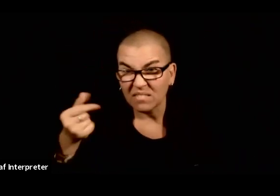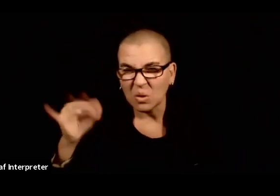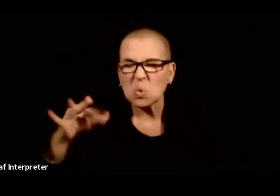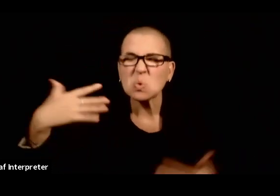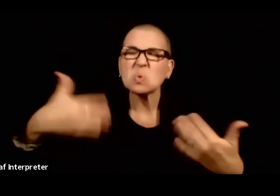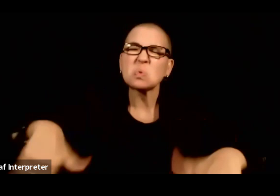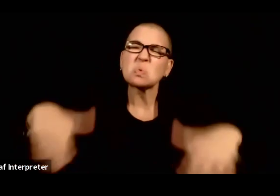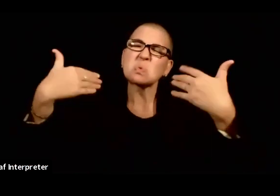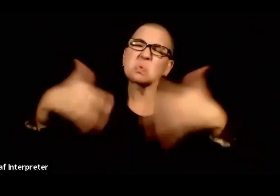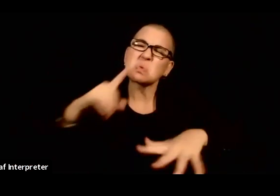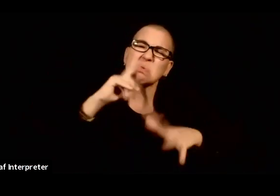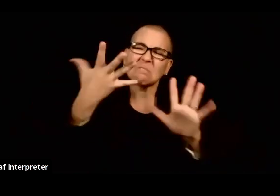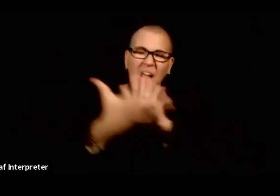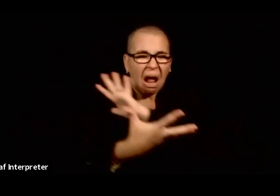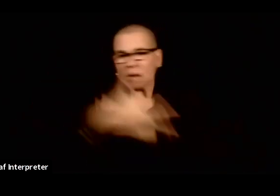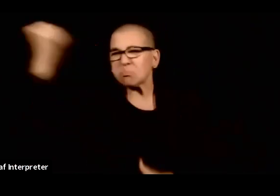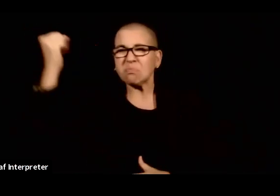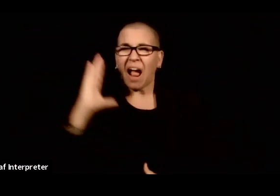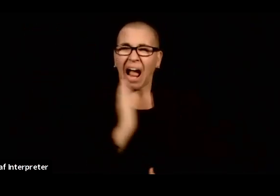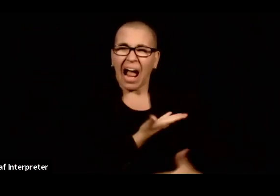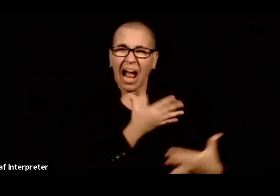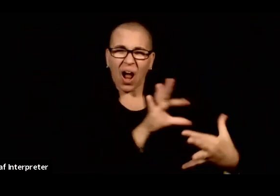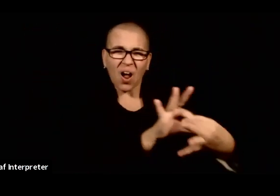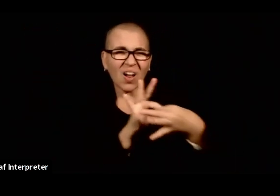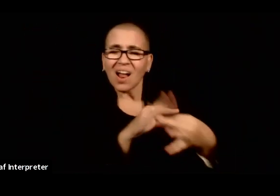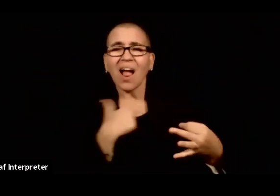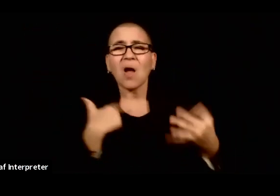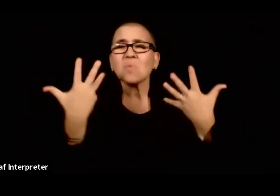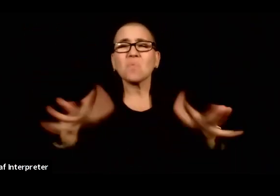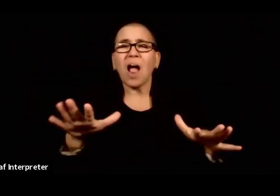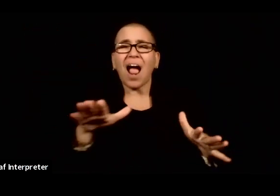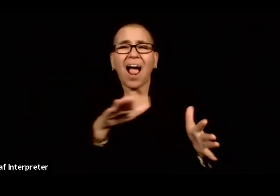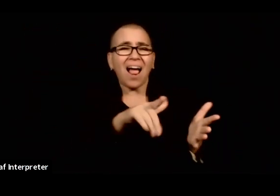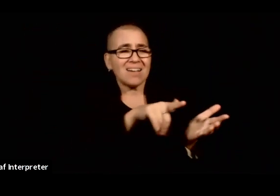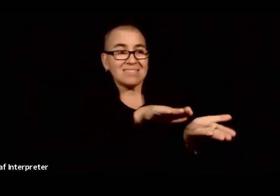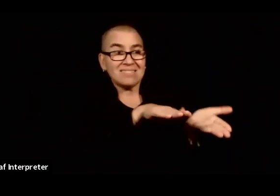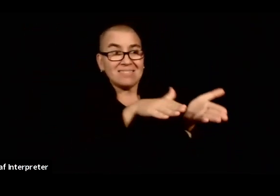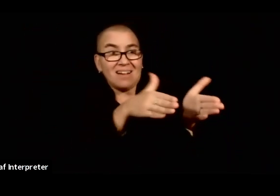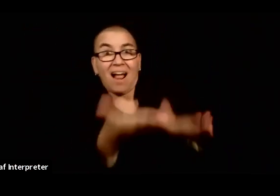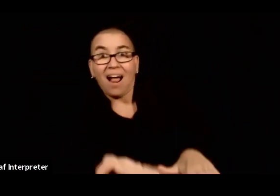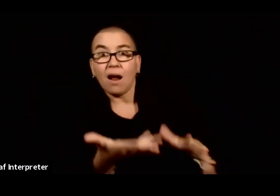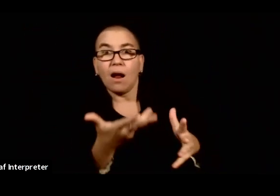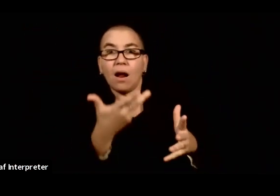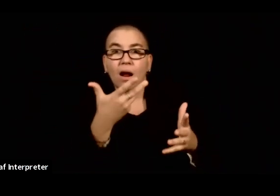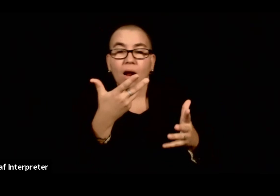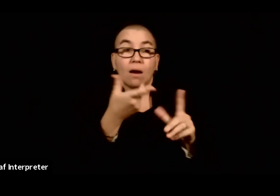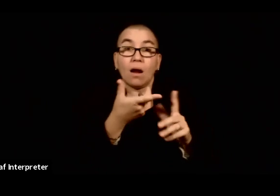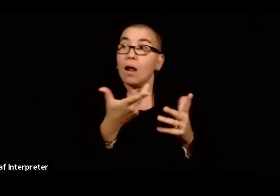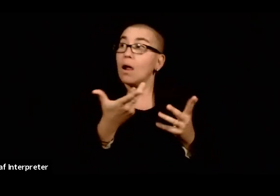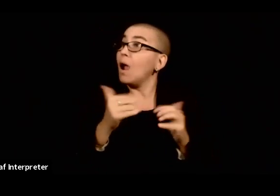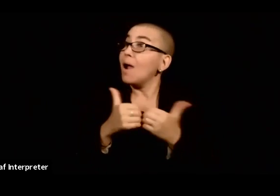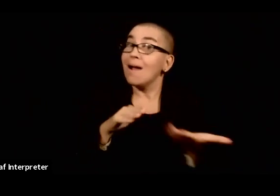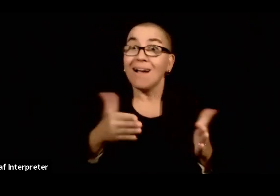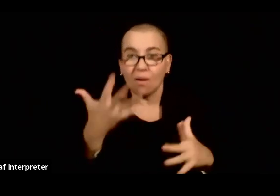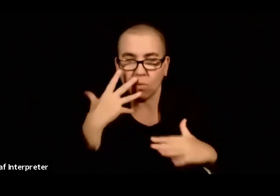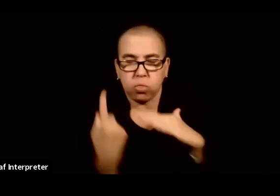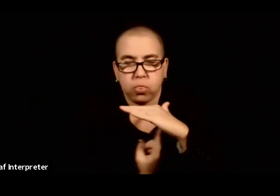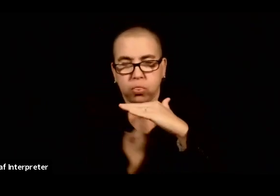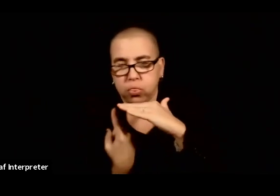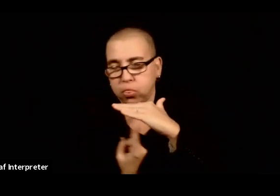to die of social isolation, suffer from progressing Alzheimer's, not be able to be with family during your last